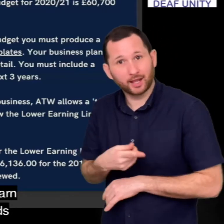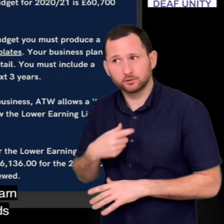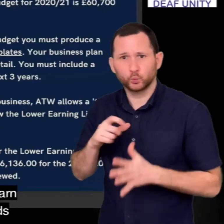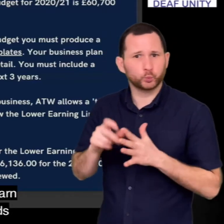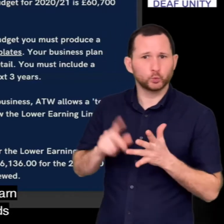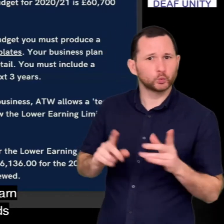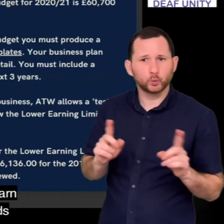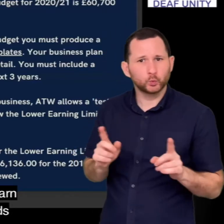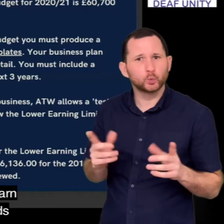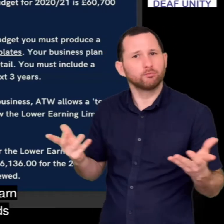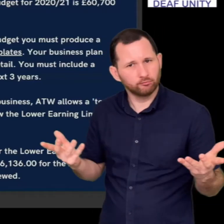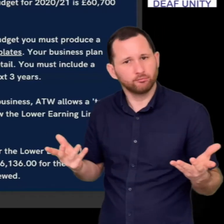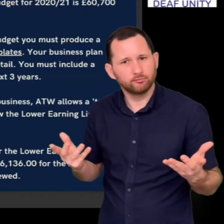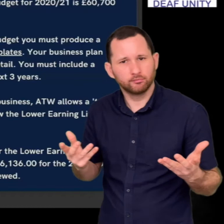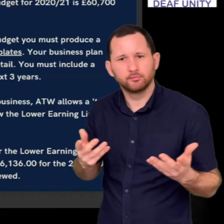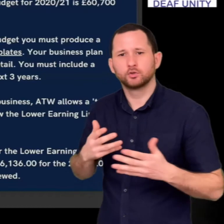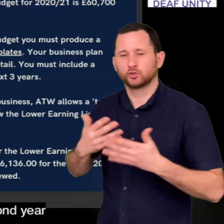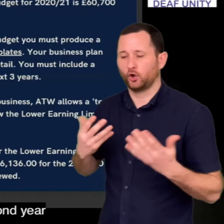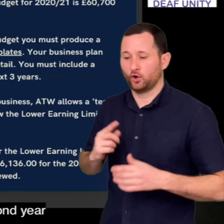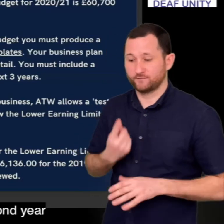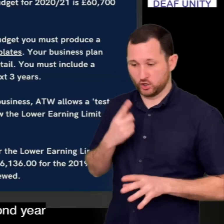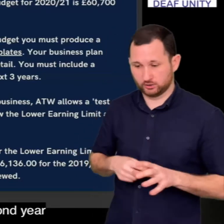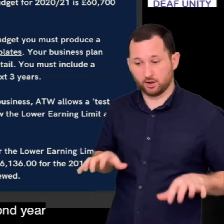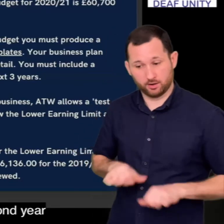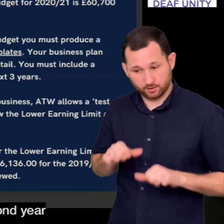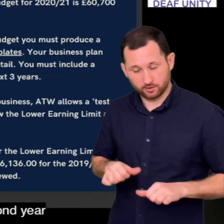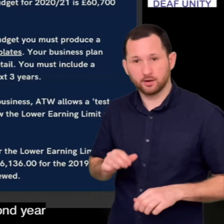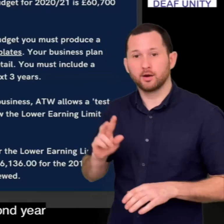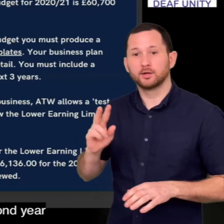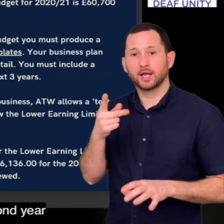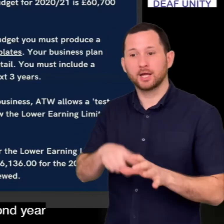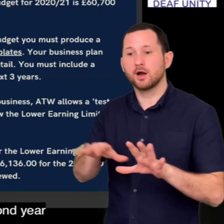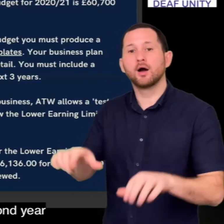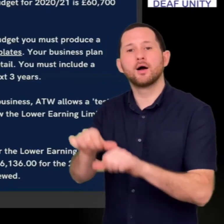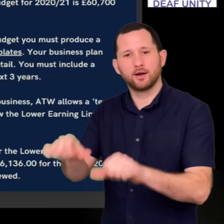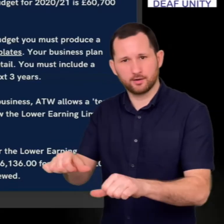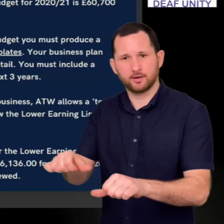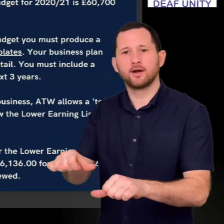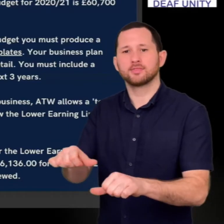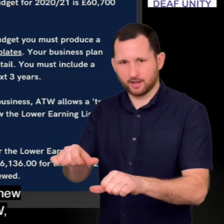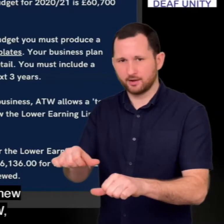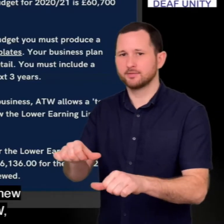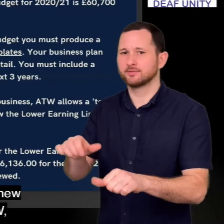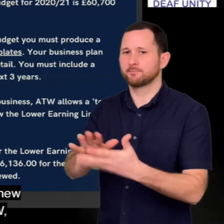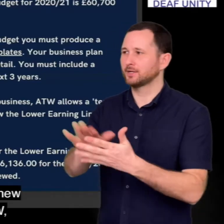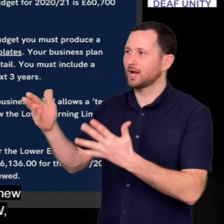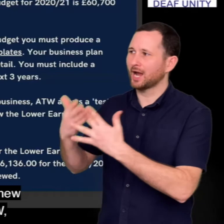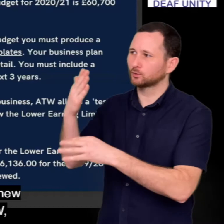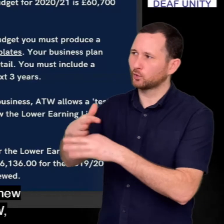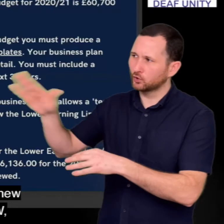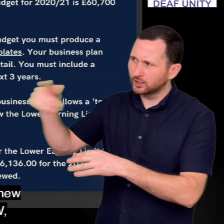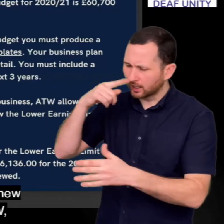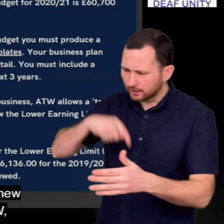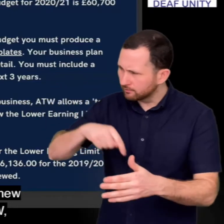that £6,000 in the first year and the second year, then when you go to